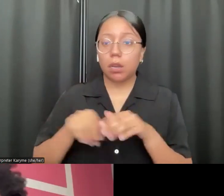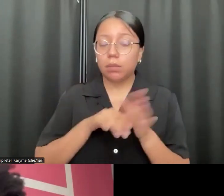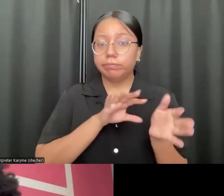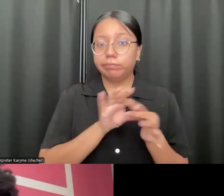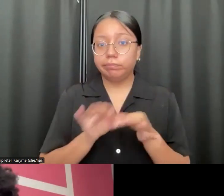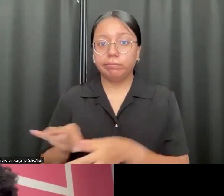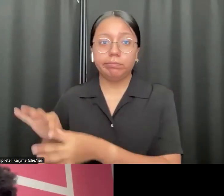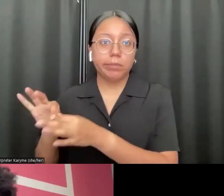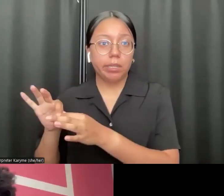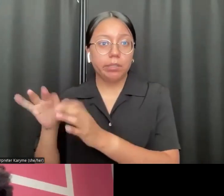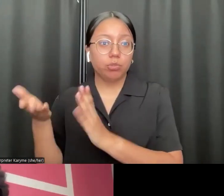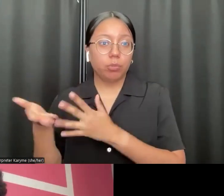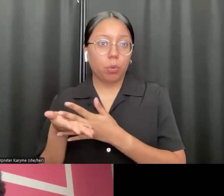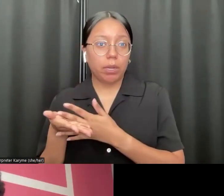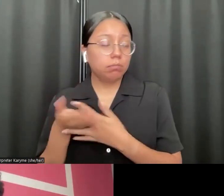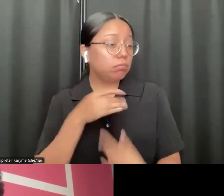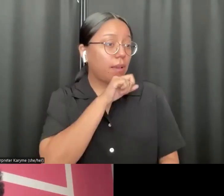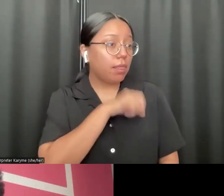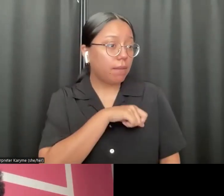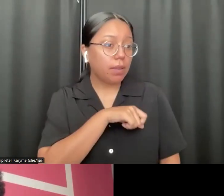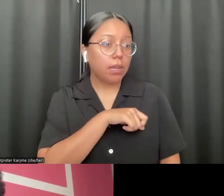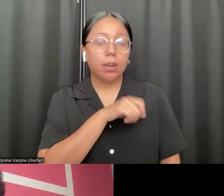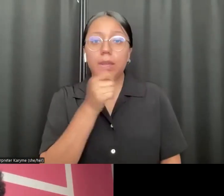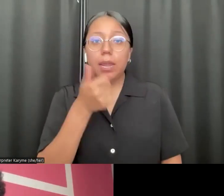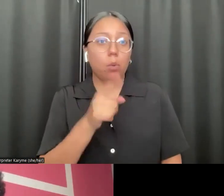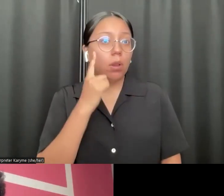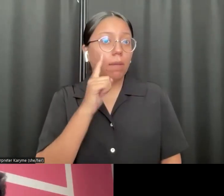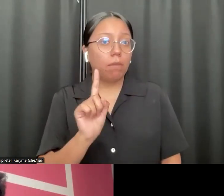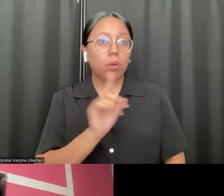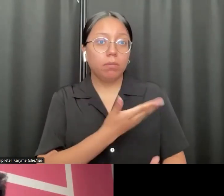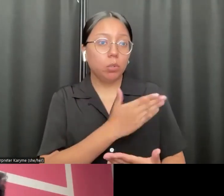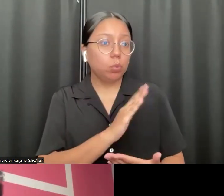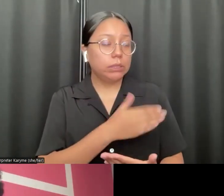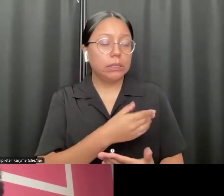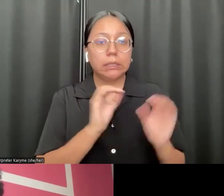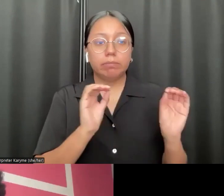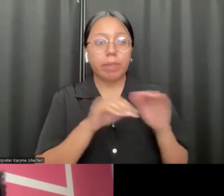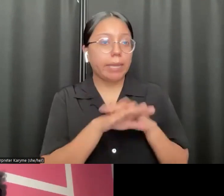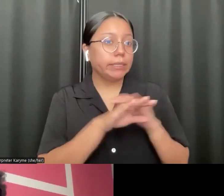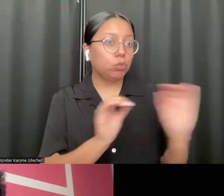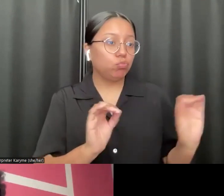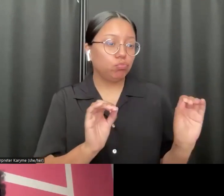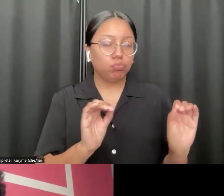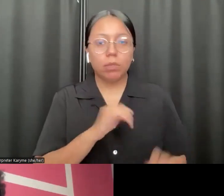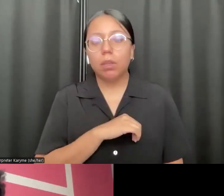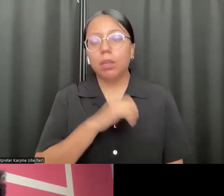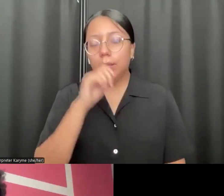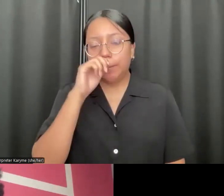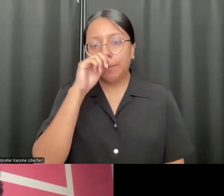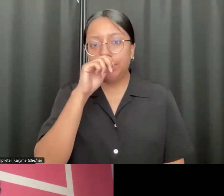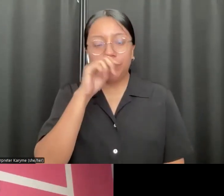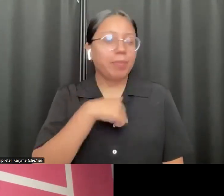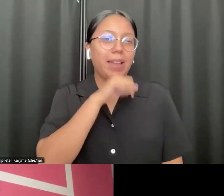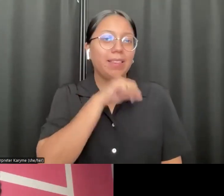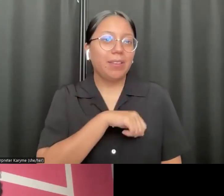for anyone for whom music is like an access no, you can just feel free to mute it. But yeah, that sounds great. I love that you played 9 to 5